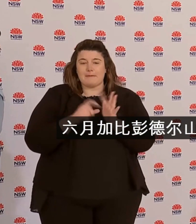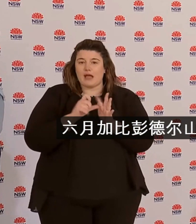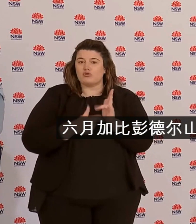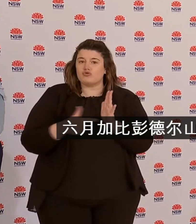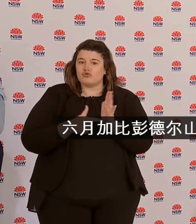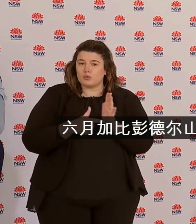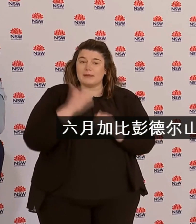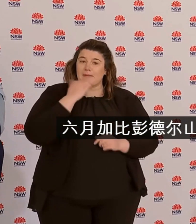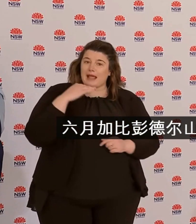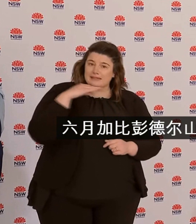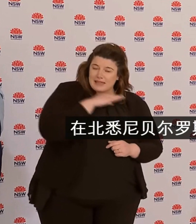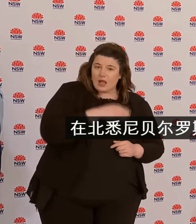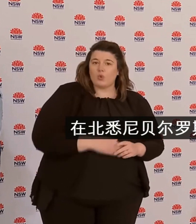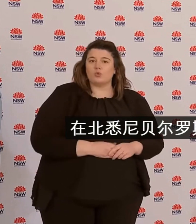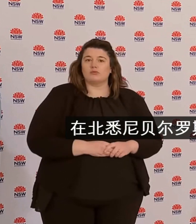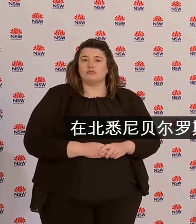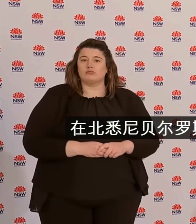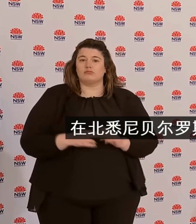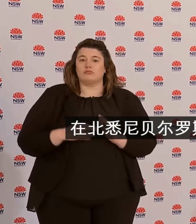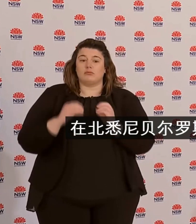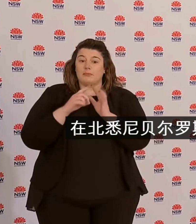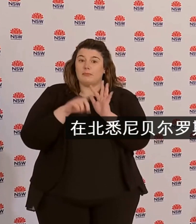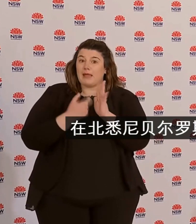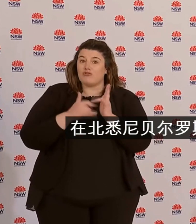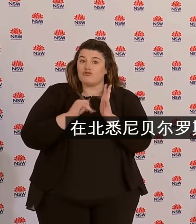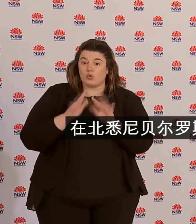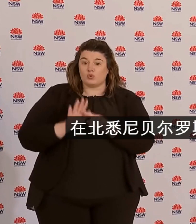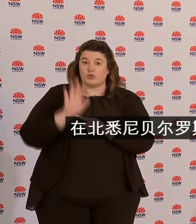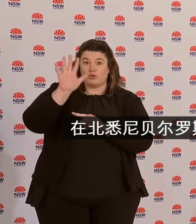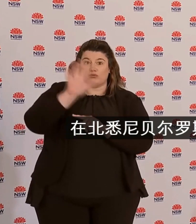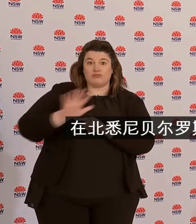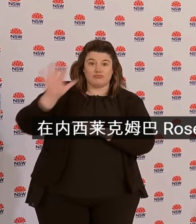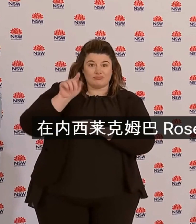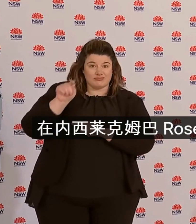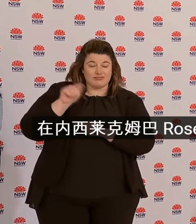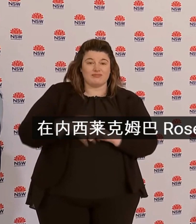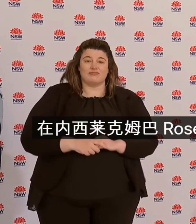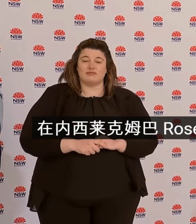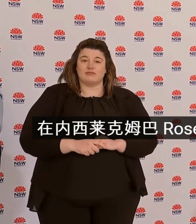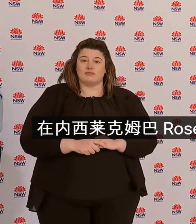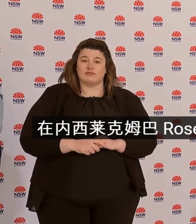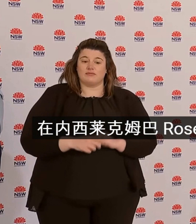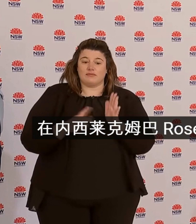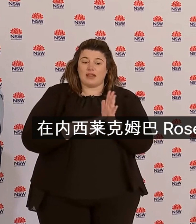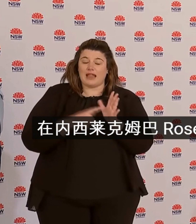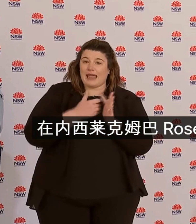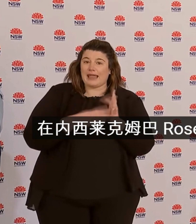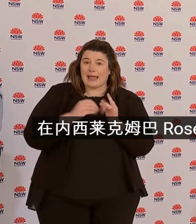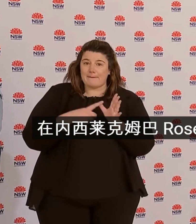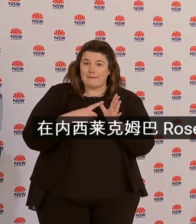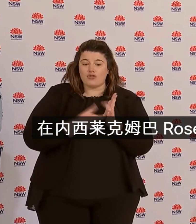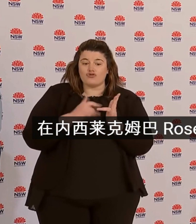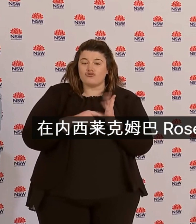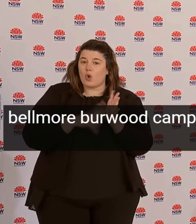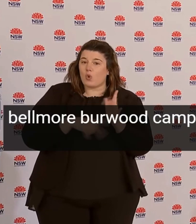Hill, Blacktown. In northern Sydney, Belrose, where we've had transmission. In the inner west, Lakemba, Roselands,